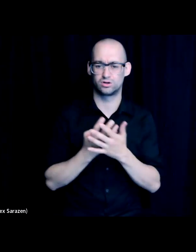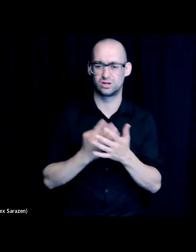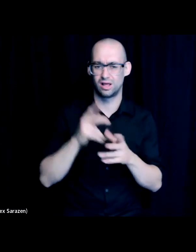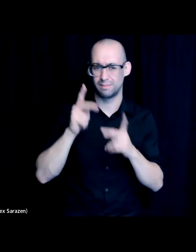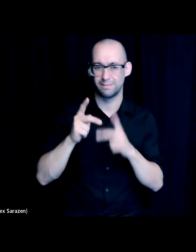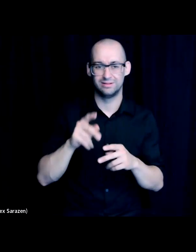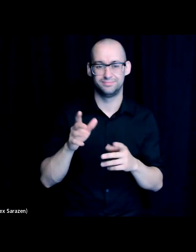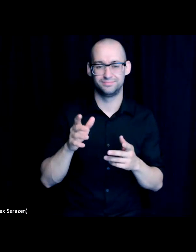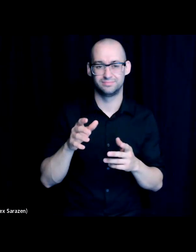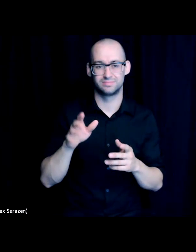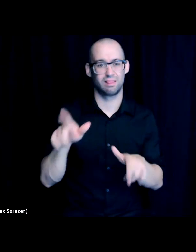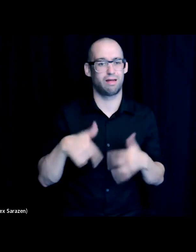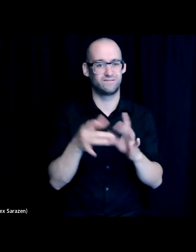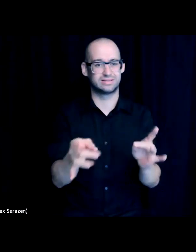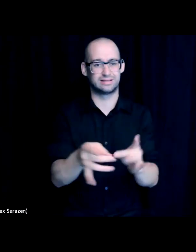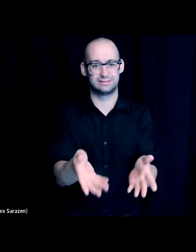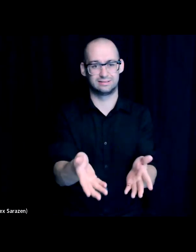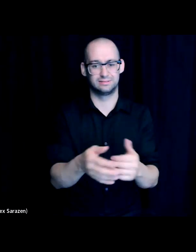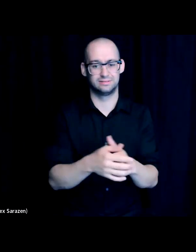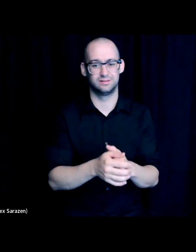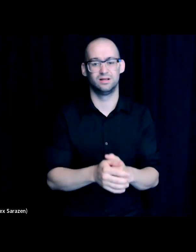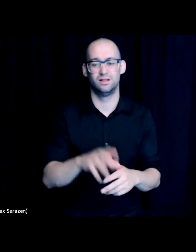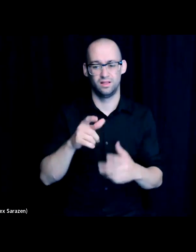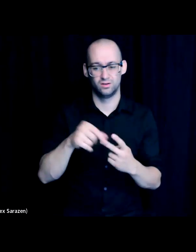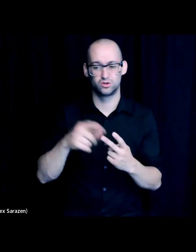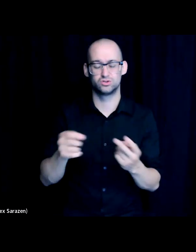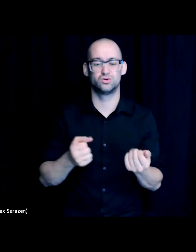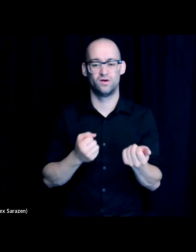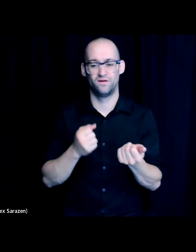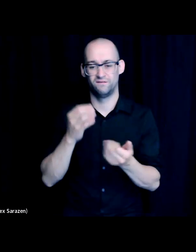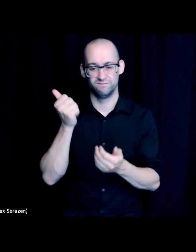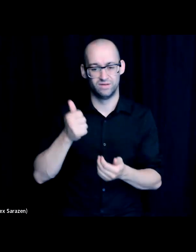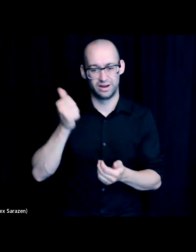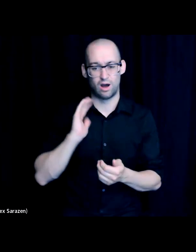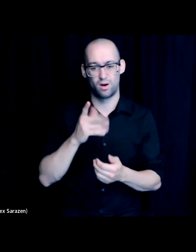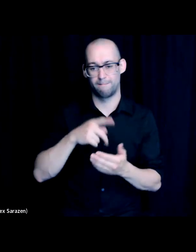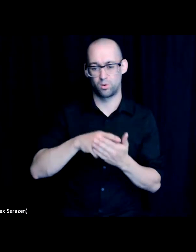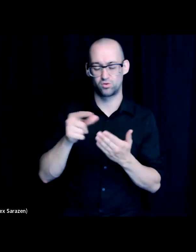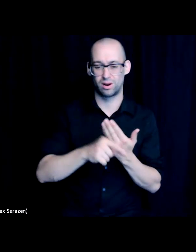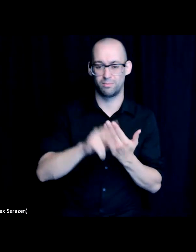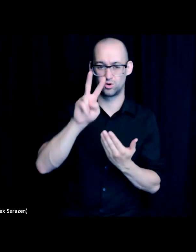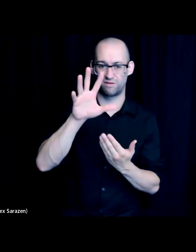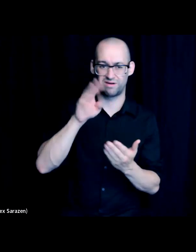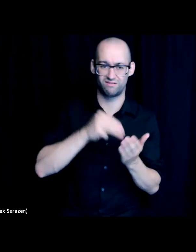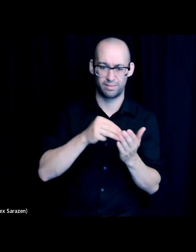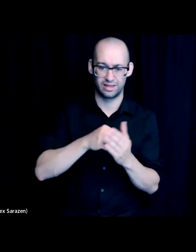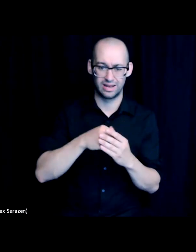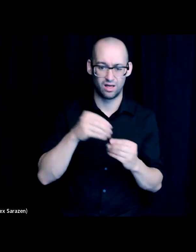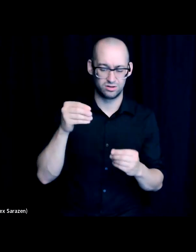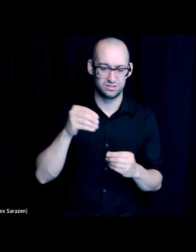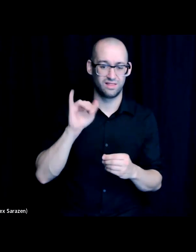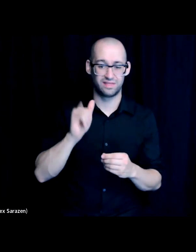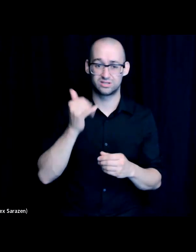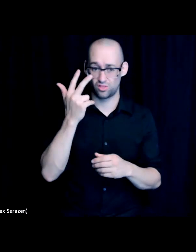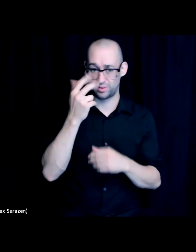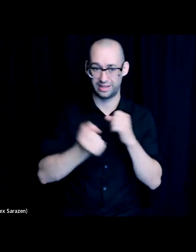and they chose to fund our program with $28.5 million. And that was within 3 years of us being home. Why?